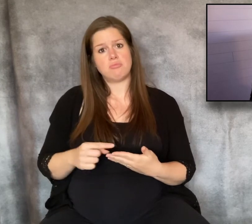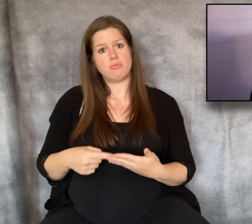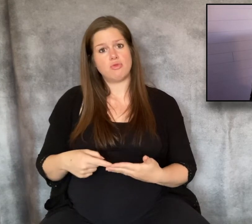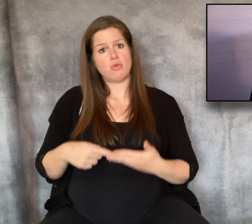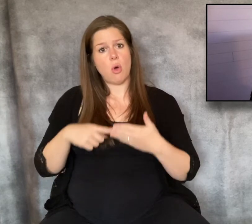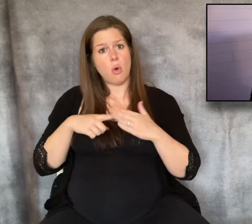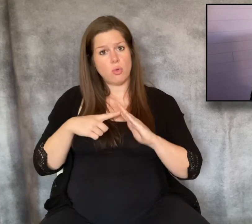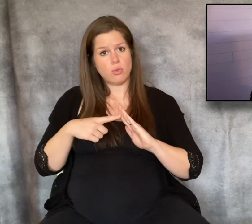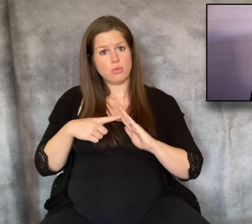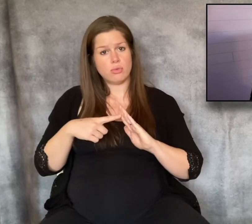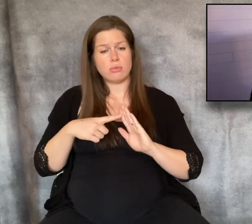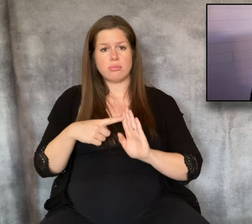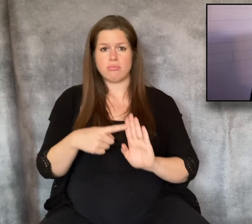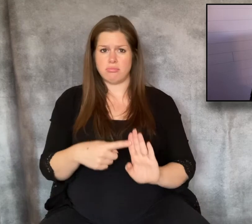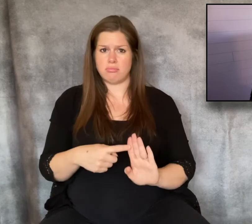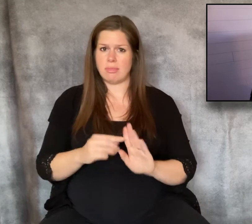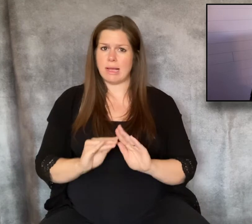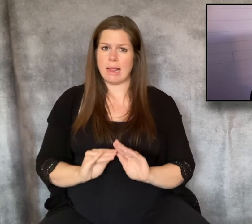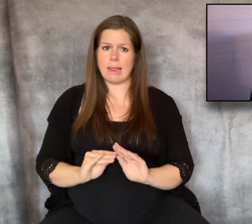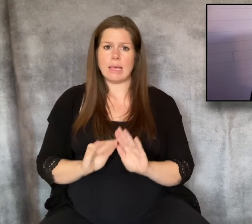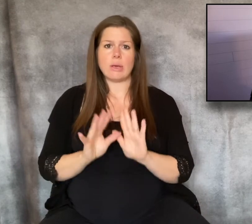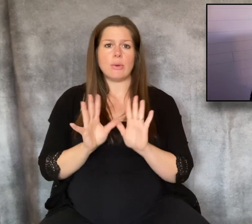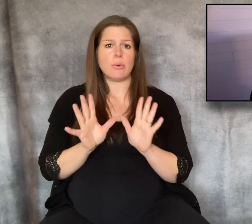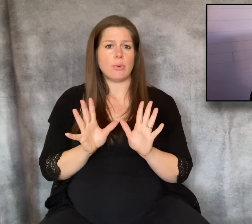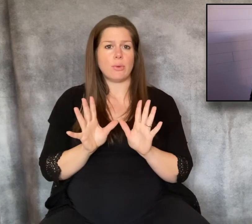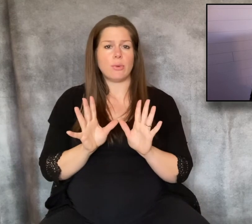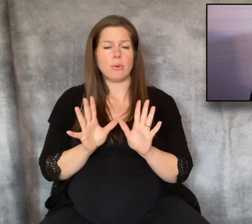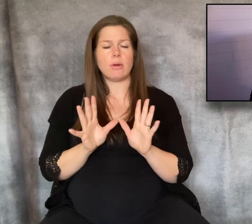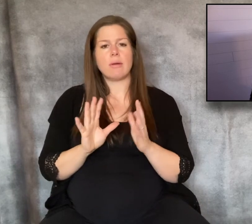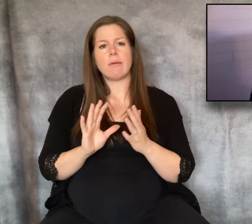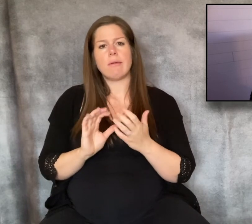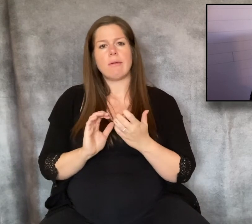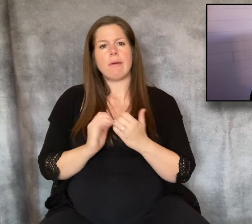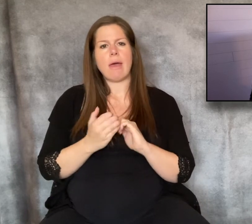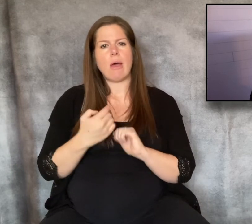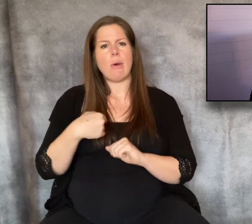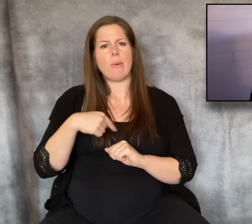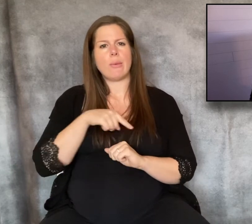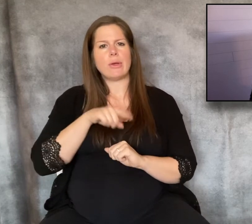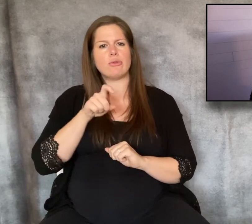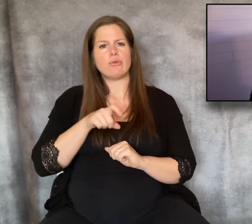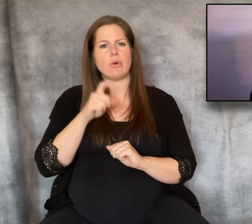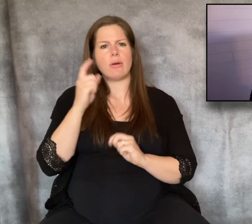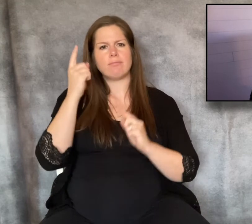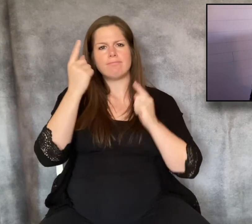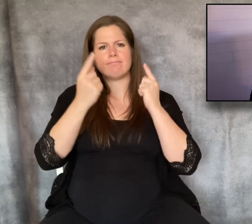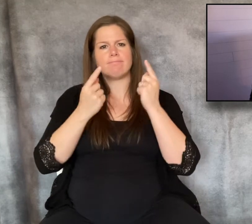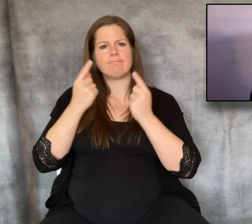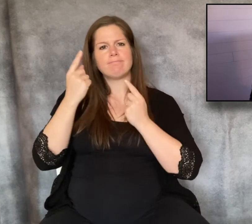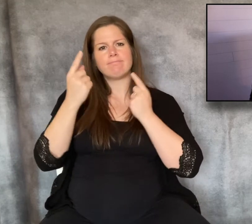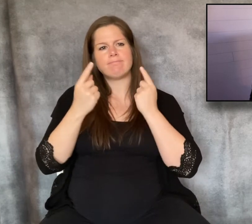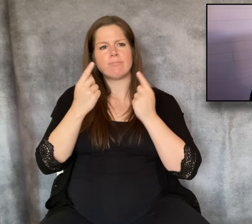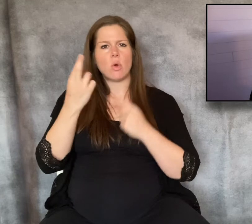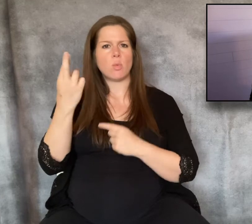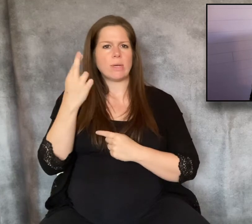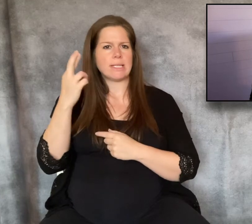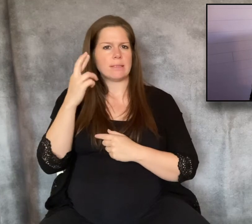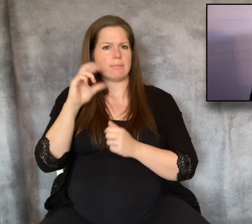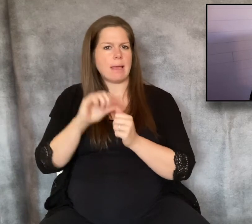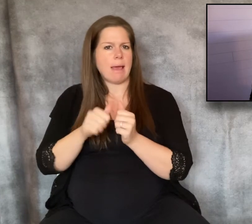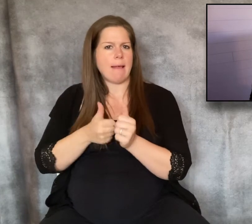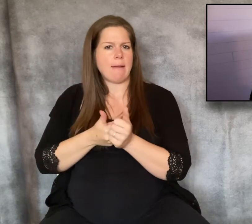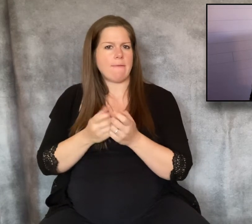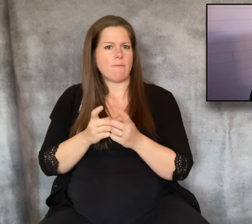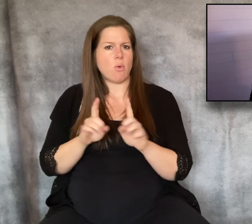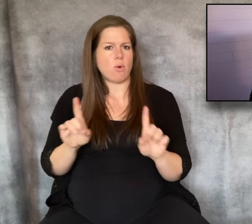do give us a very clear understanding of what the allowances are for